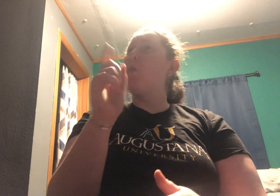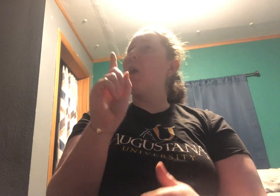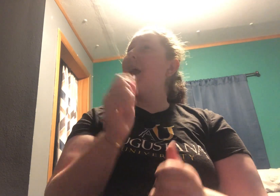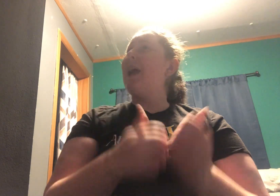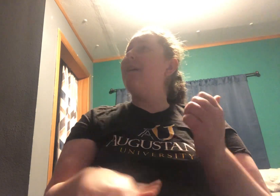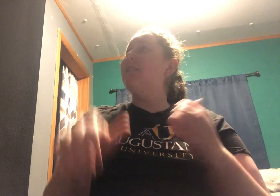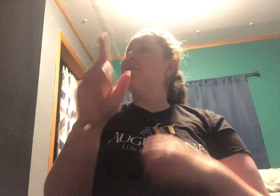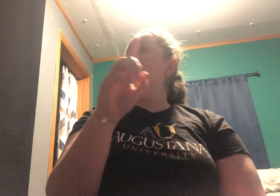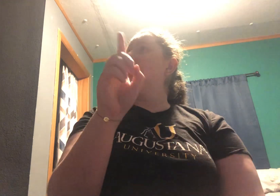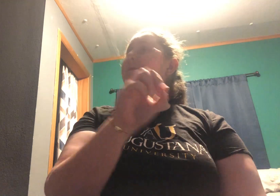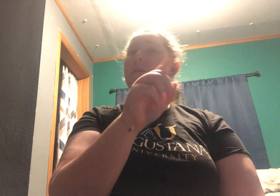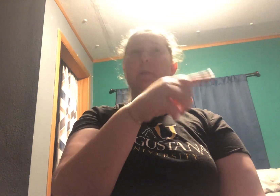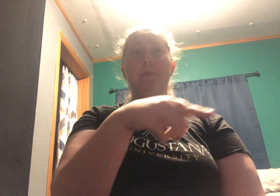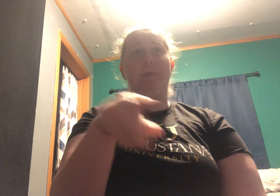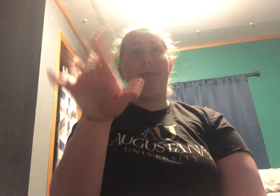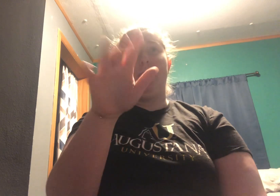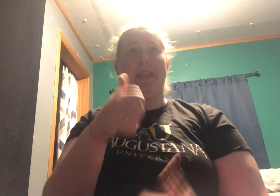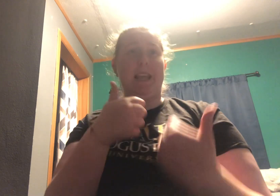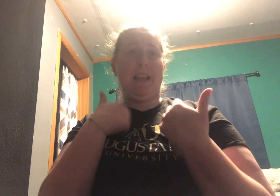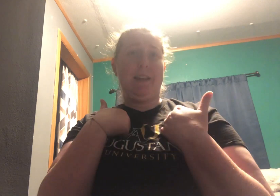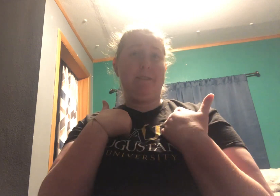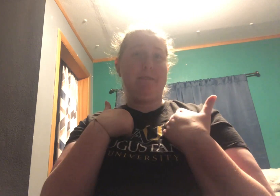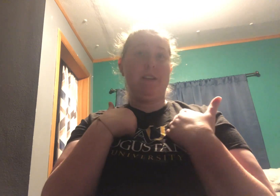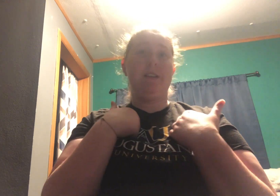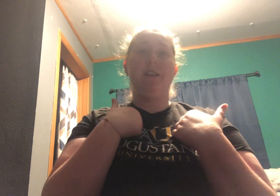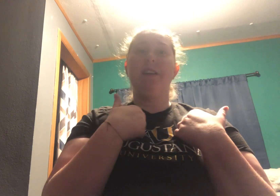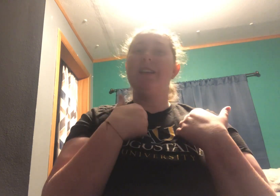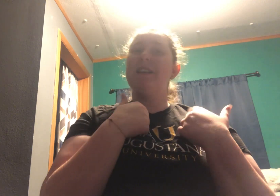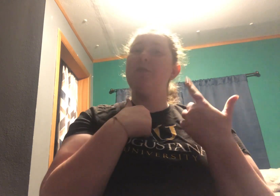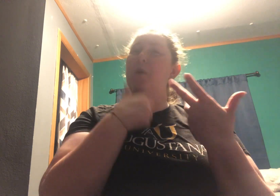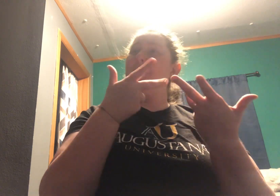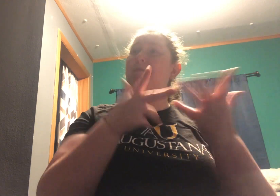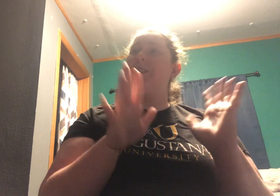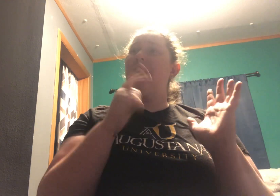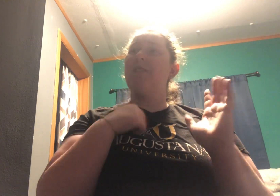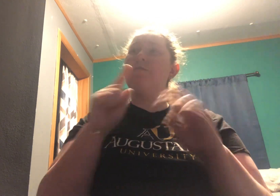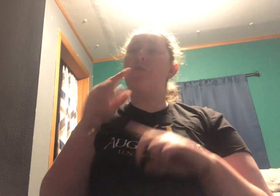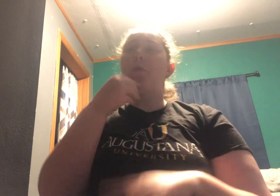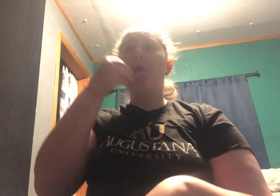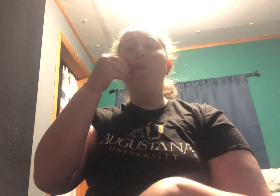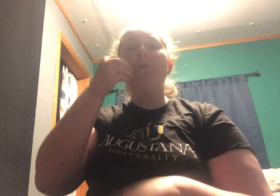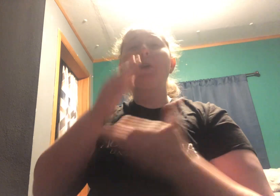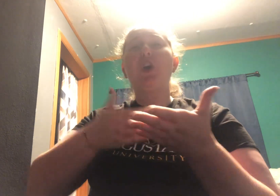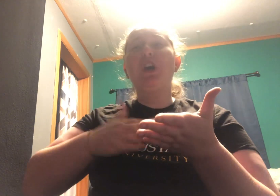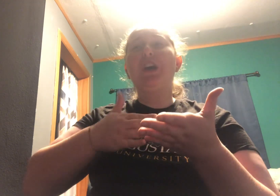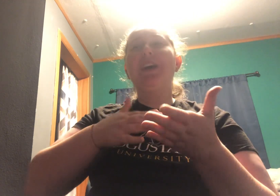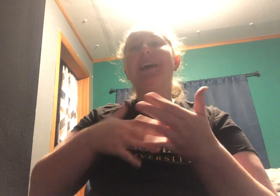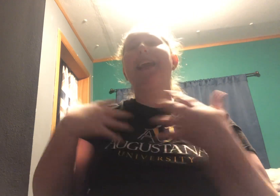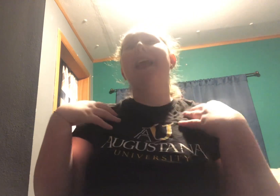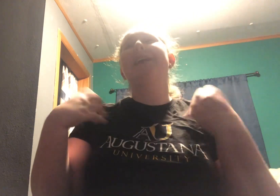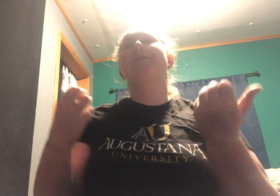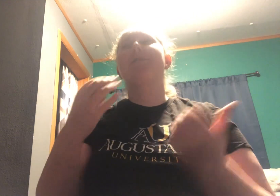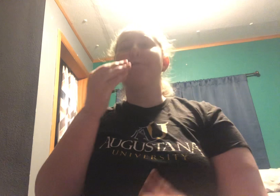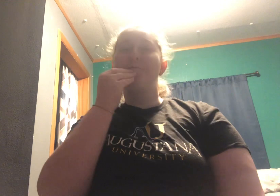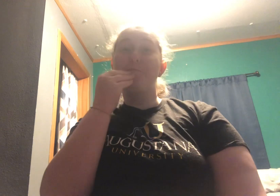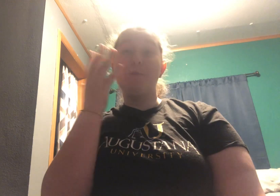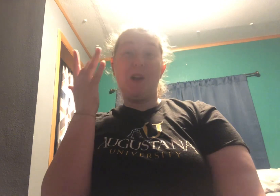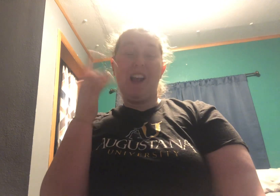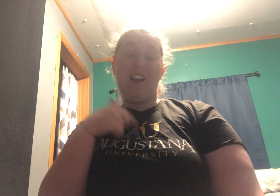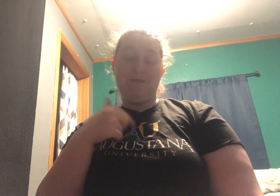jog after making this lesson. Come home and cook some healthy food because I'm gotten a bit too fat. So I'm going to try to lose some weight. Thank